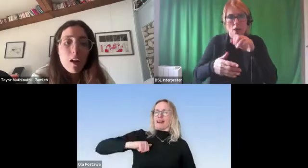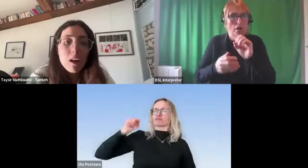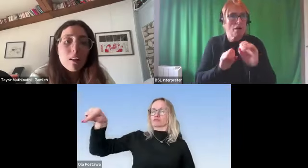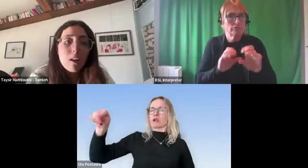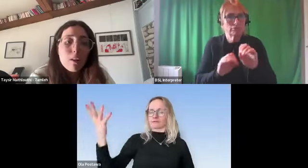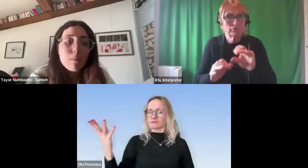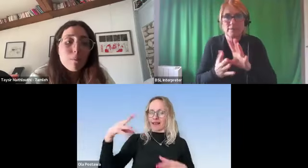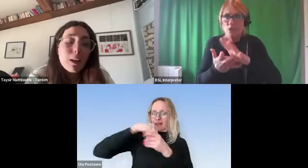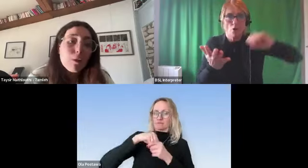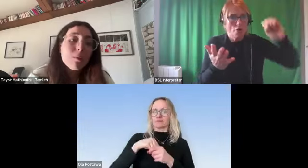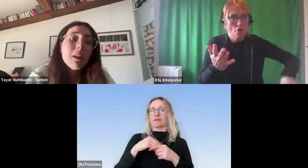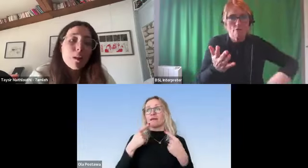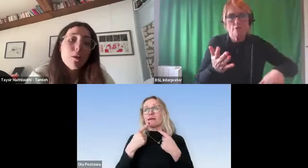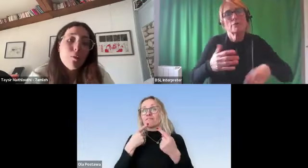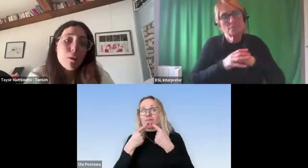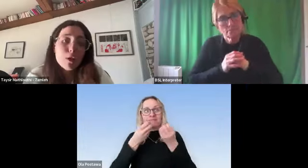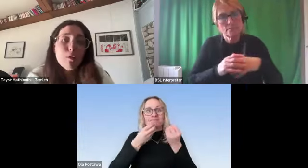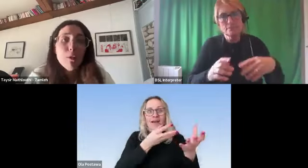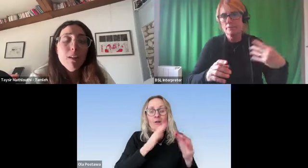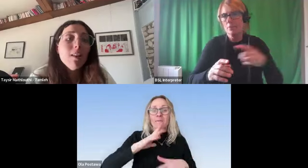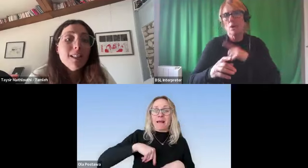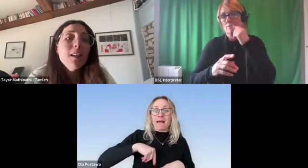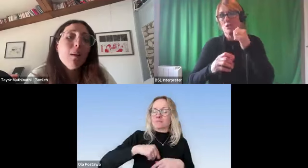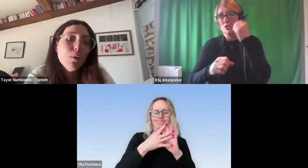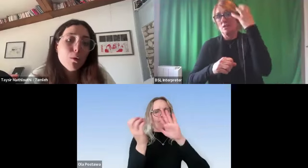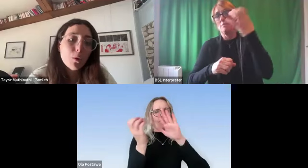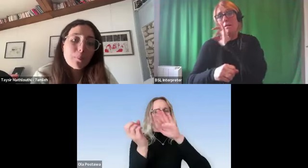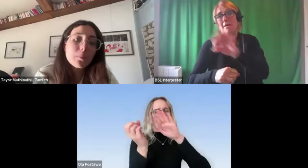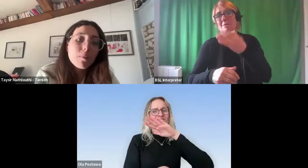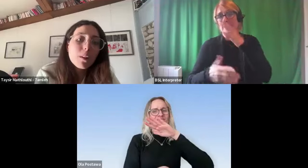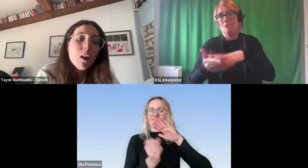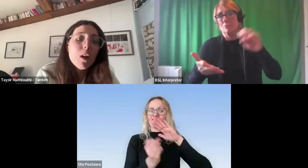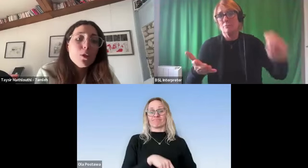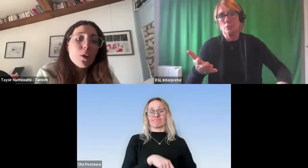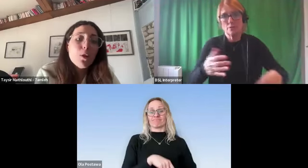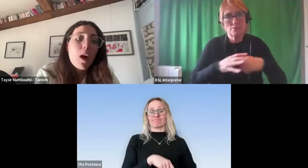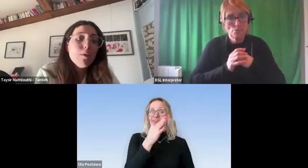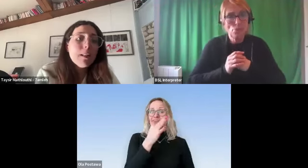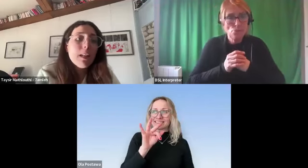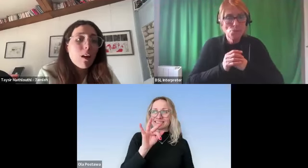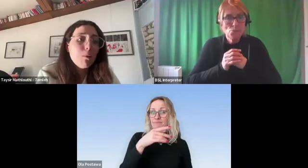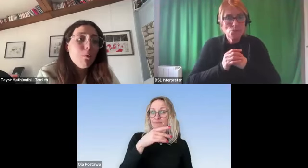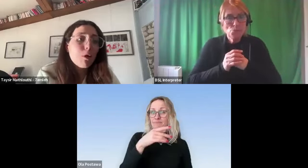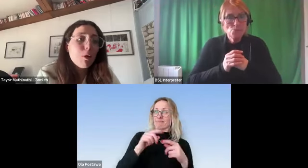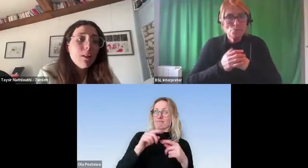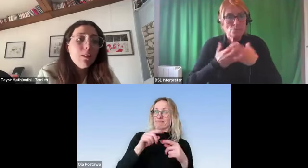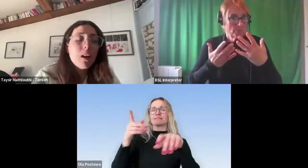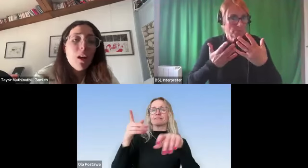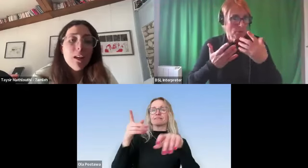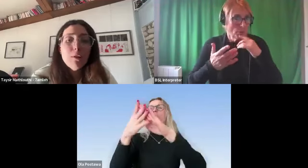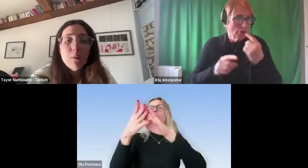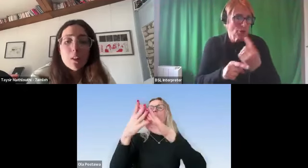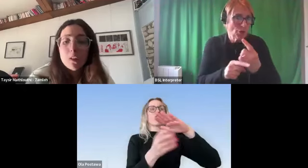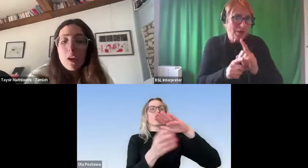by the platforms because of the French government asking them to do so. So obviously, we will talk